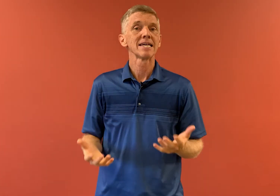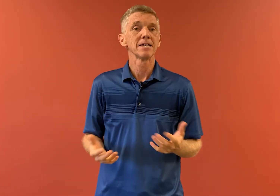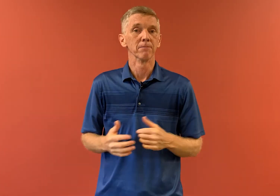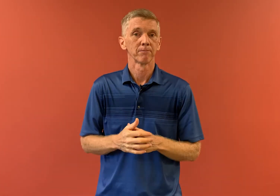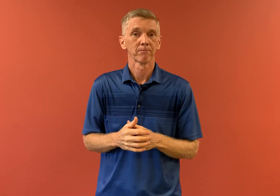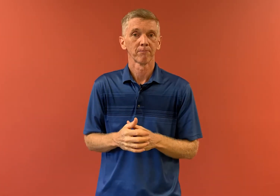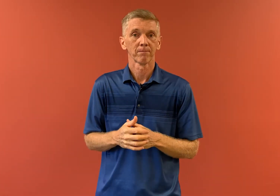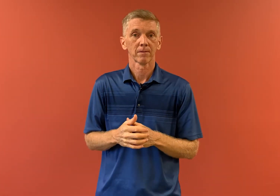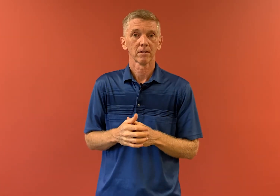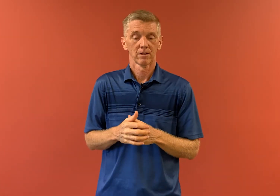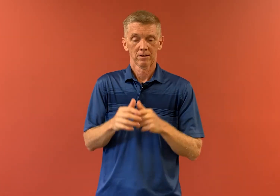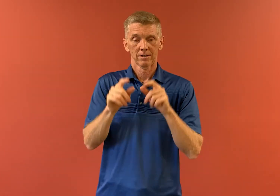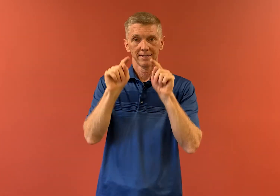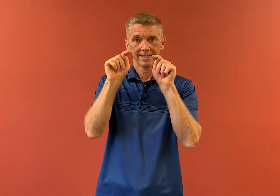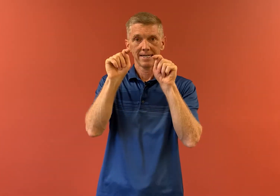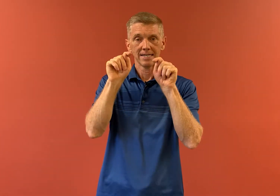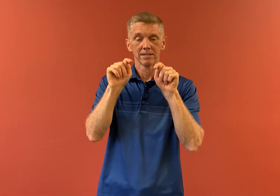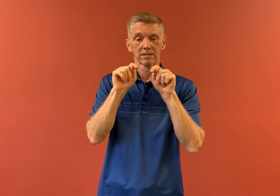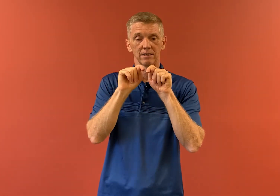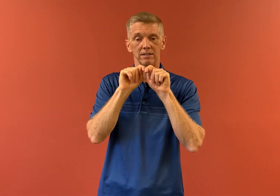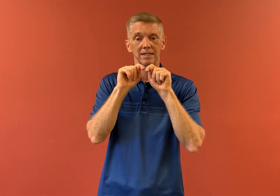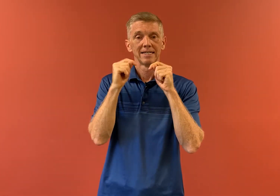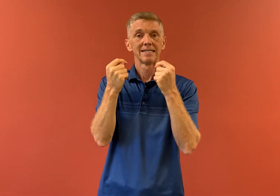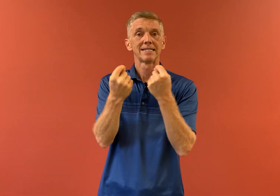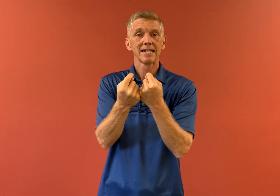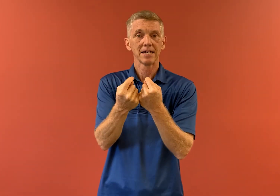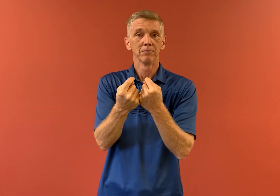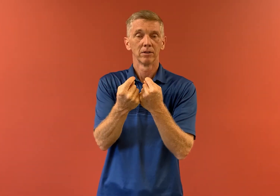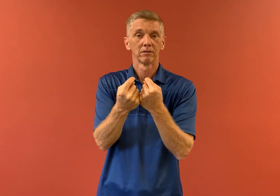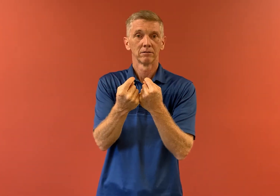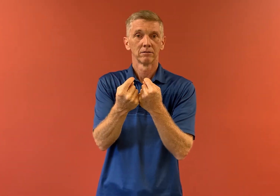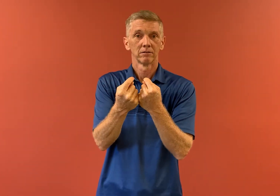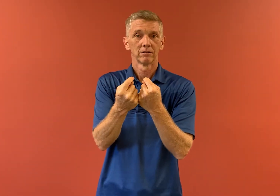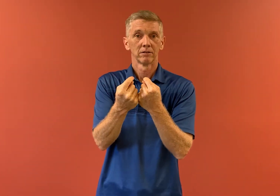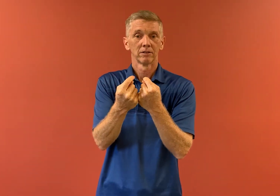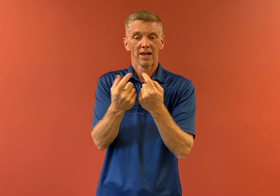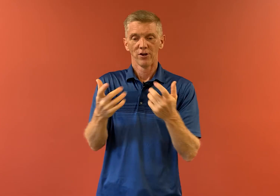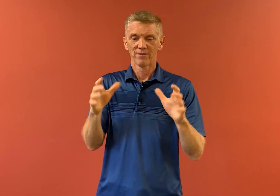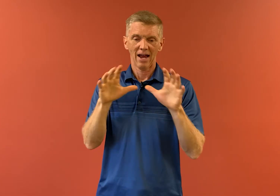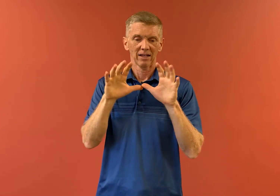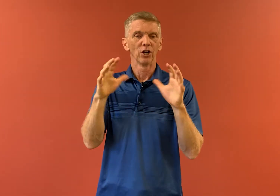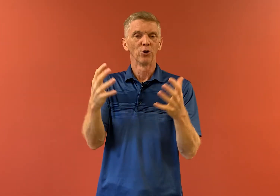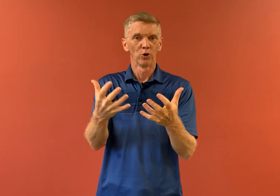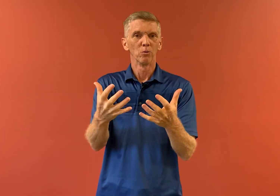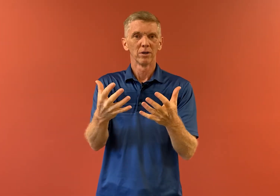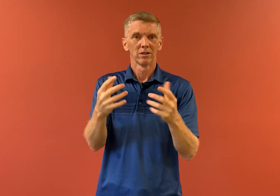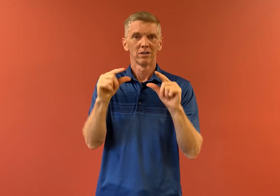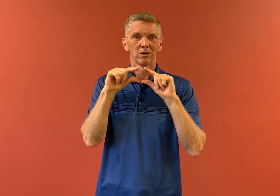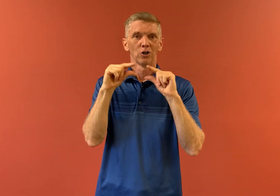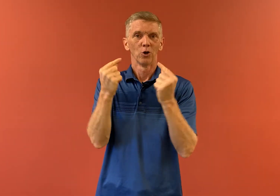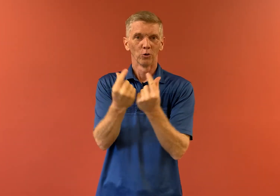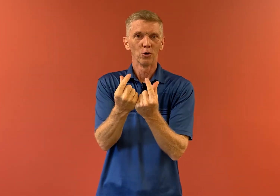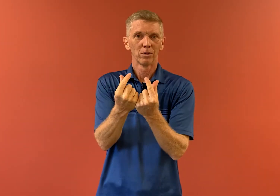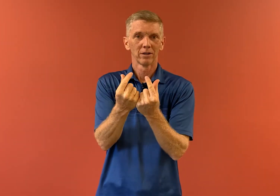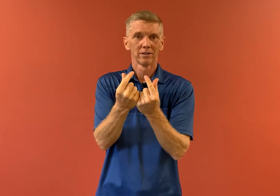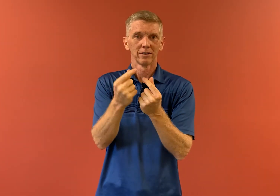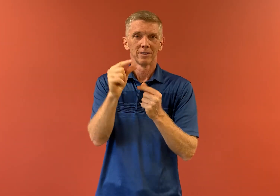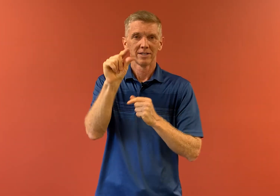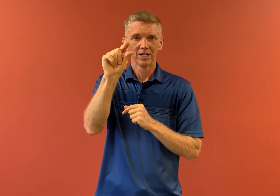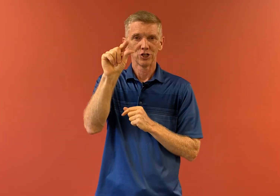team? T's. Team. Then you've got like a group. Group. See a G